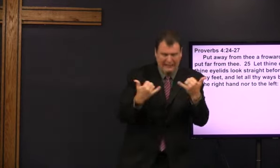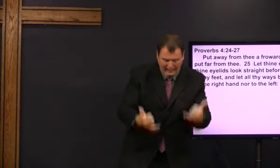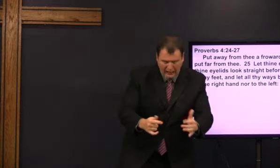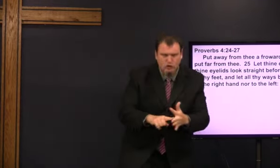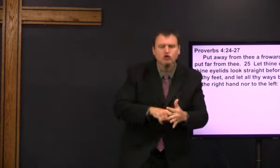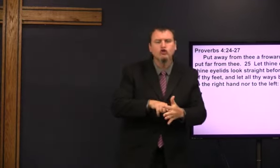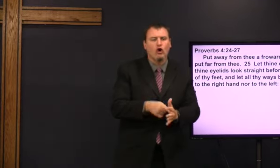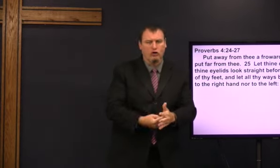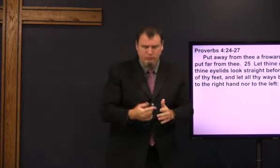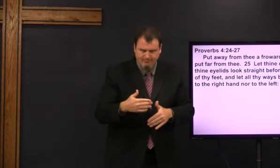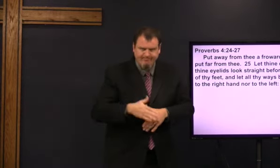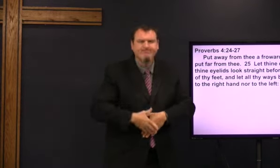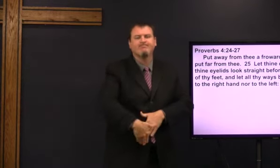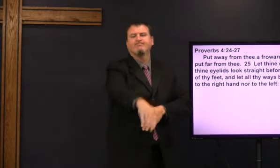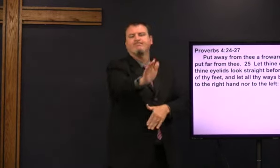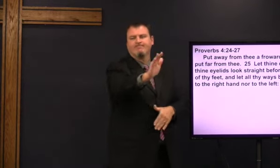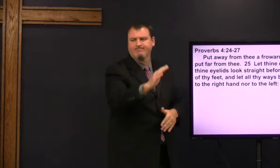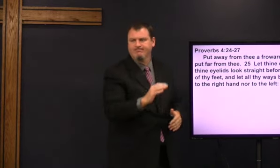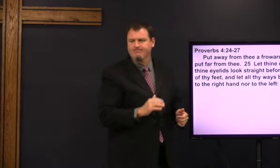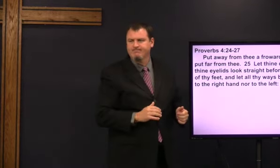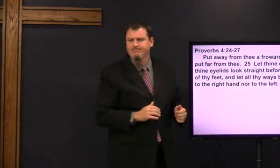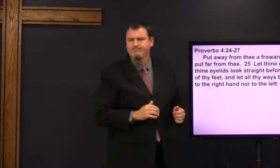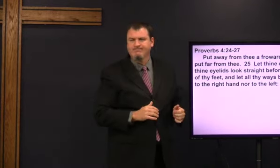get, you can start again.